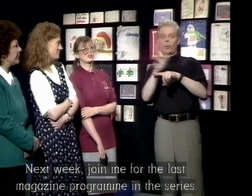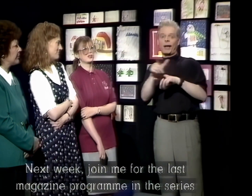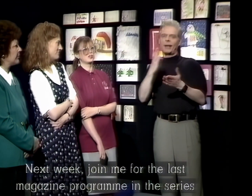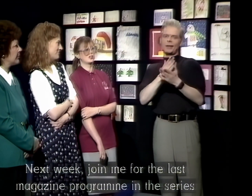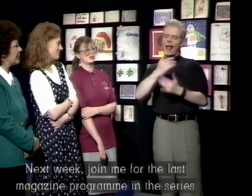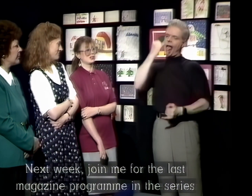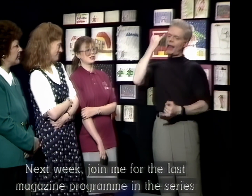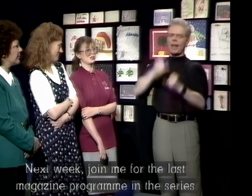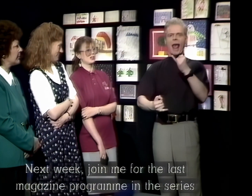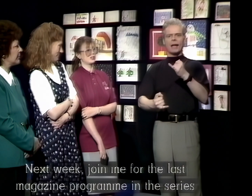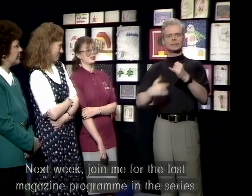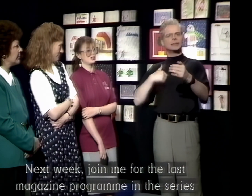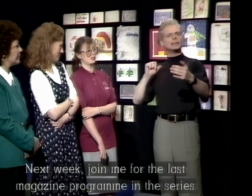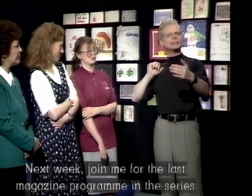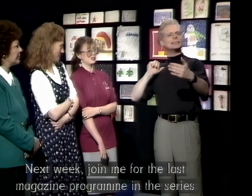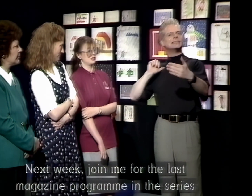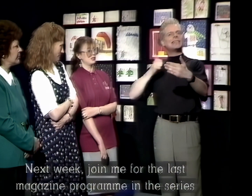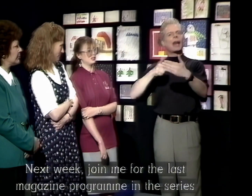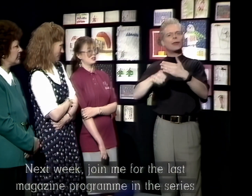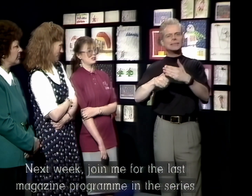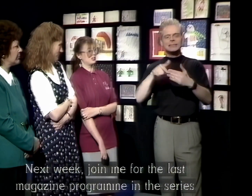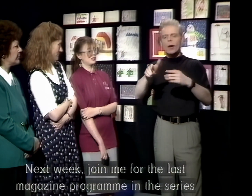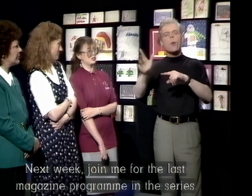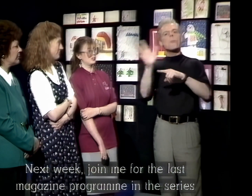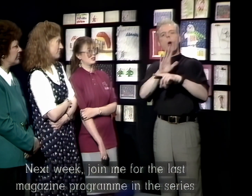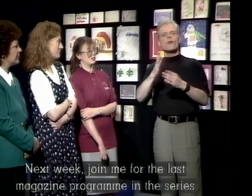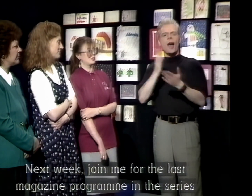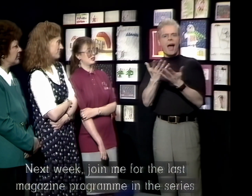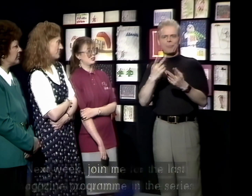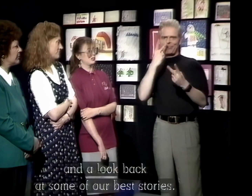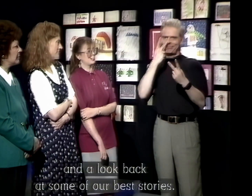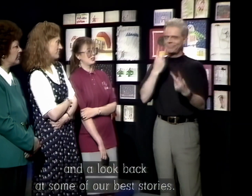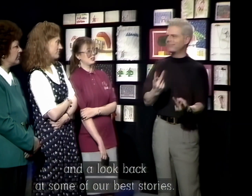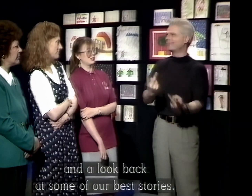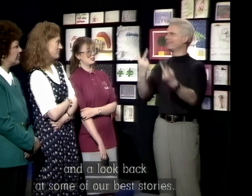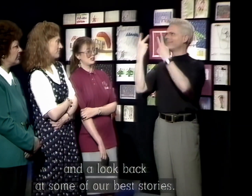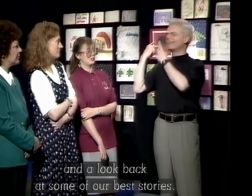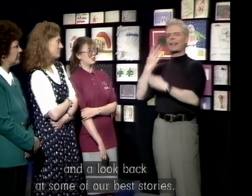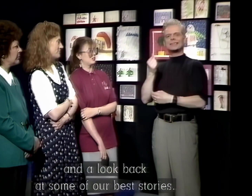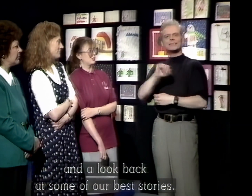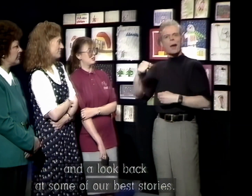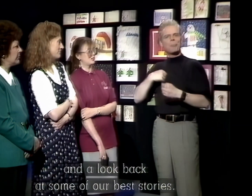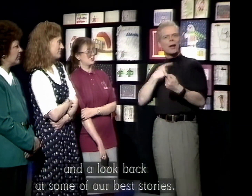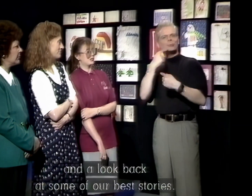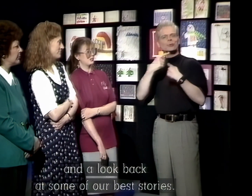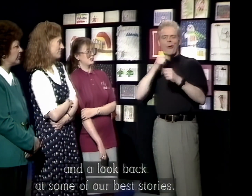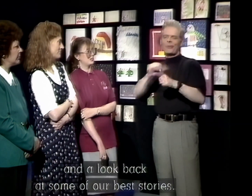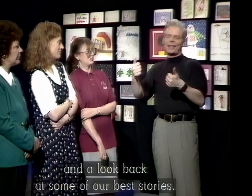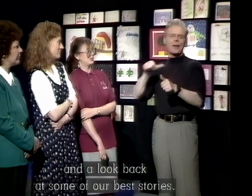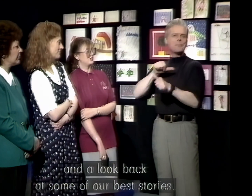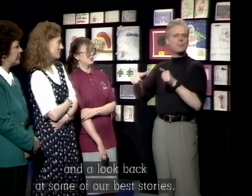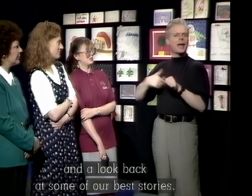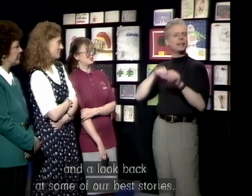Next week, join me for the last magazine programme in the series and a look back at some of our best stories.